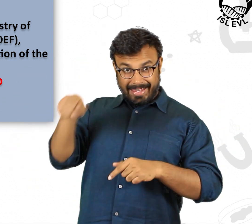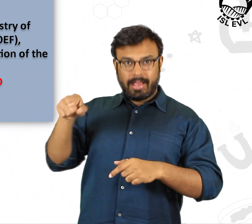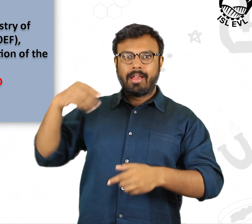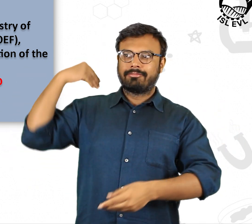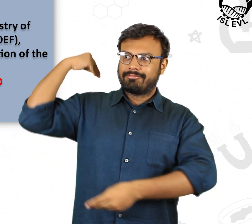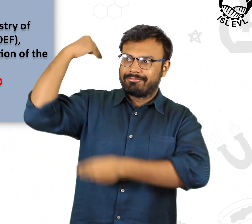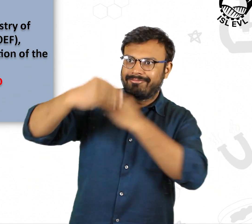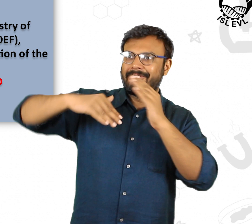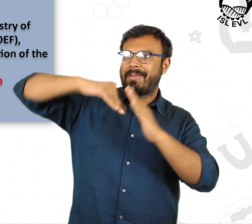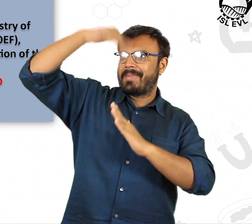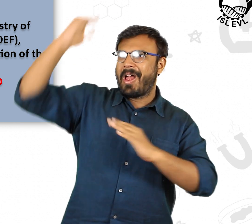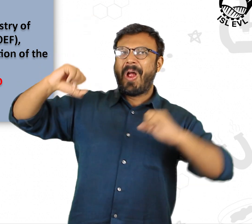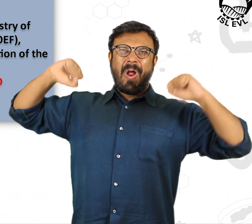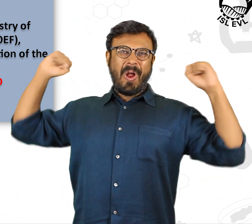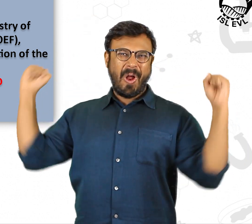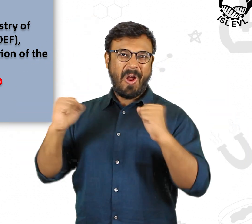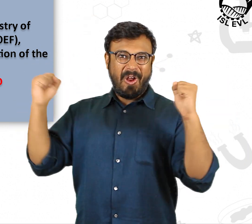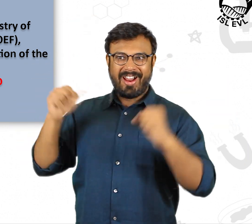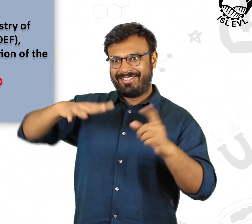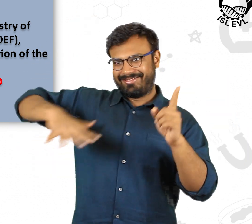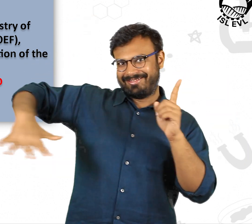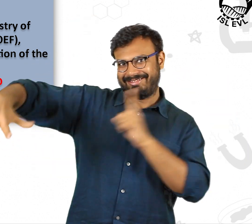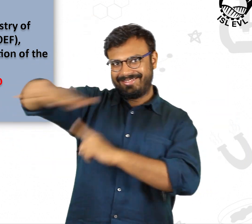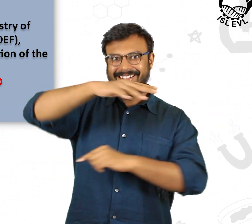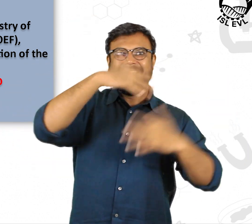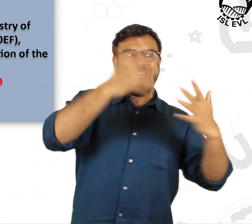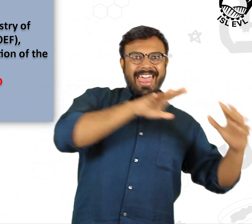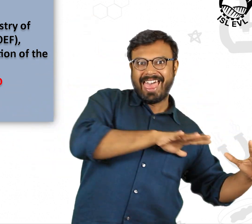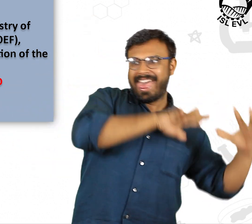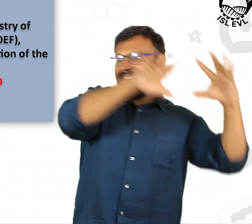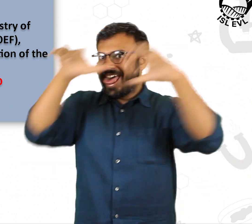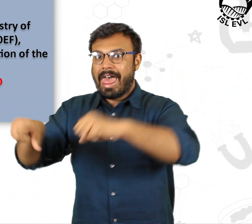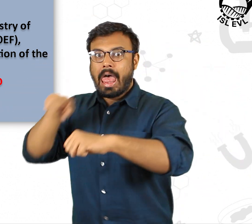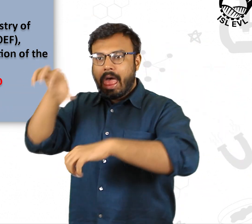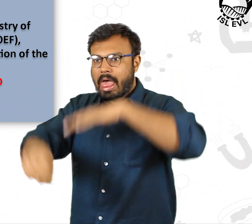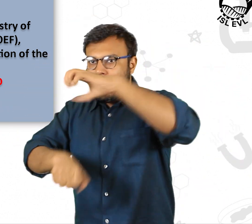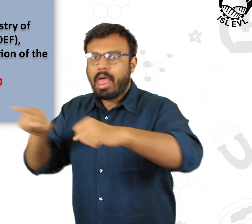for the conservation of the species and its habitats.